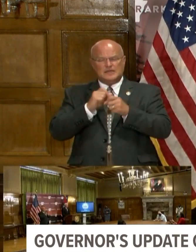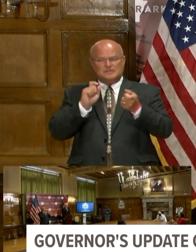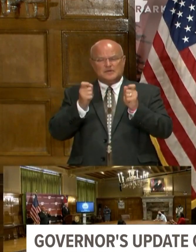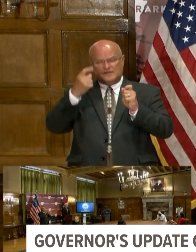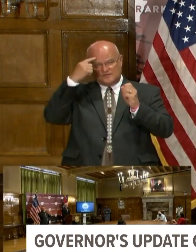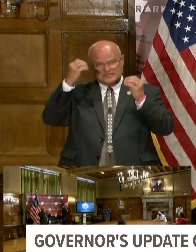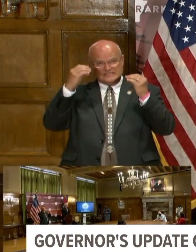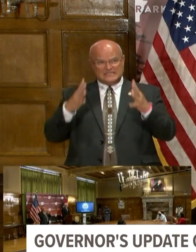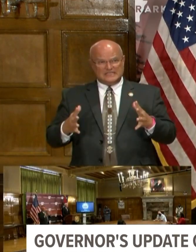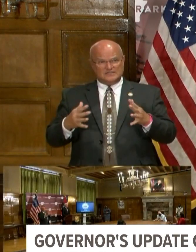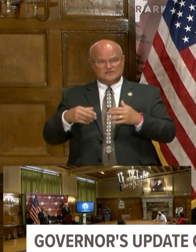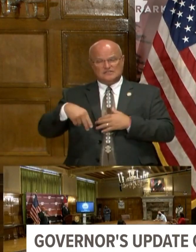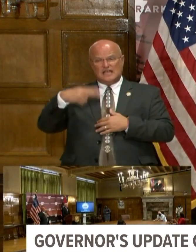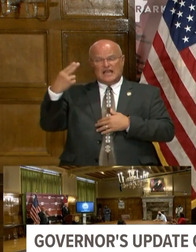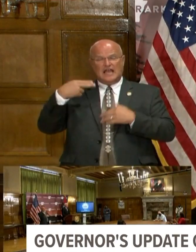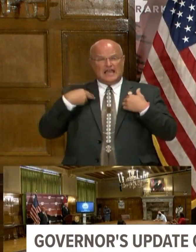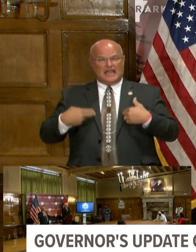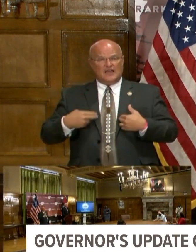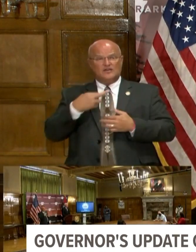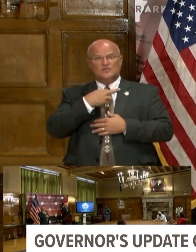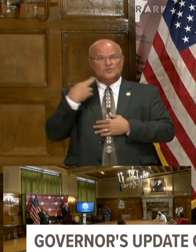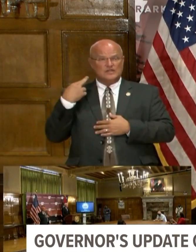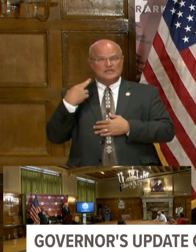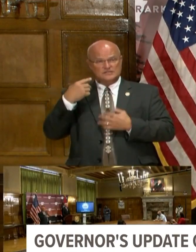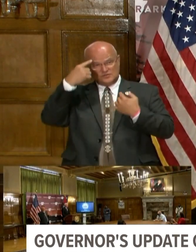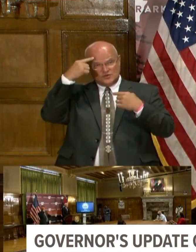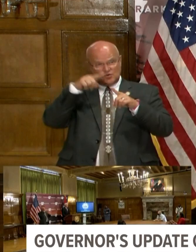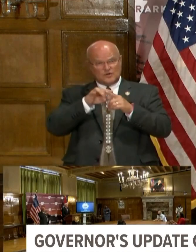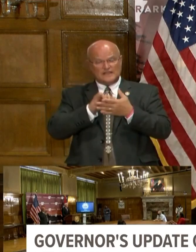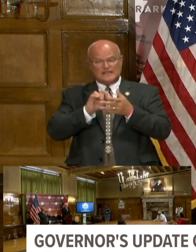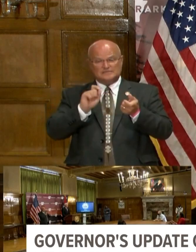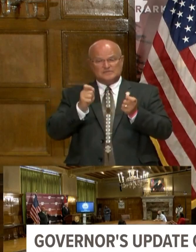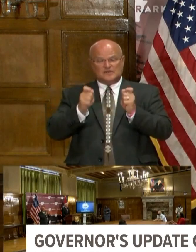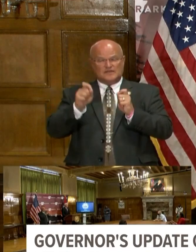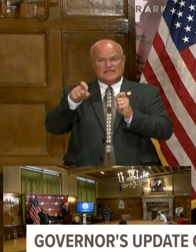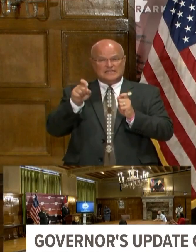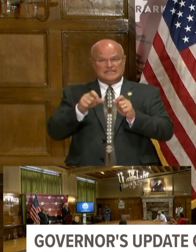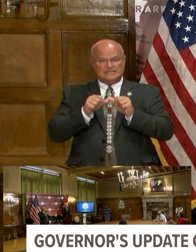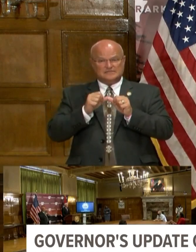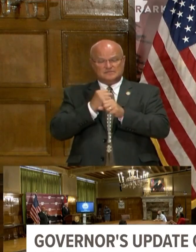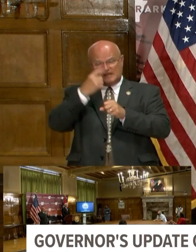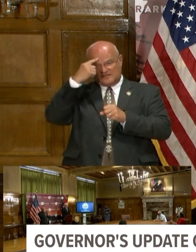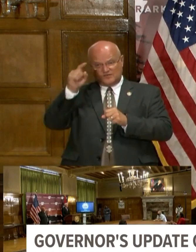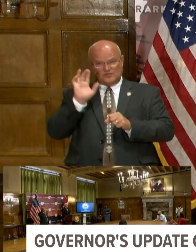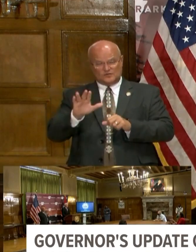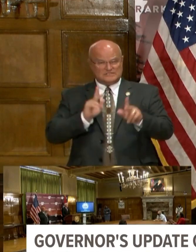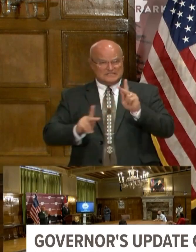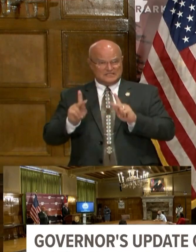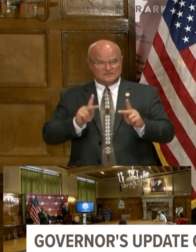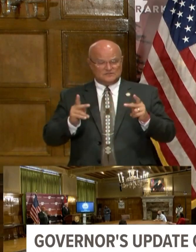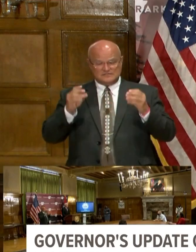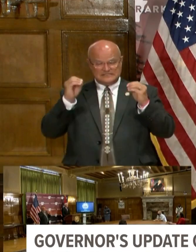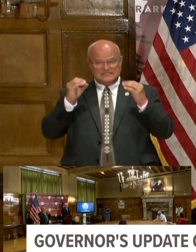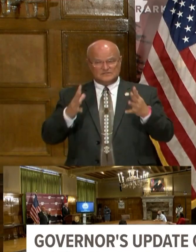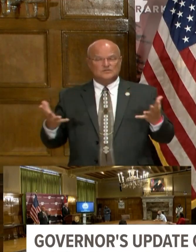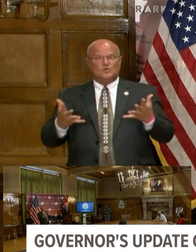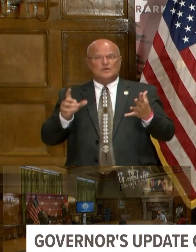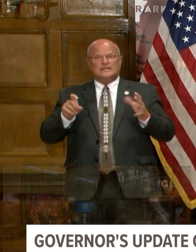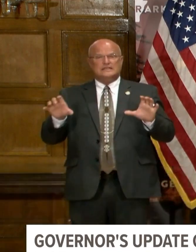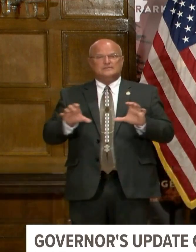for teachers who are at high health risk. Do you agree that modifications need to be made for these teachers, and what do you think they should